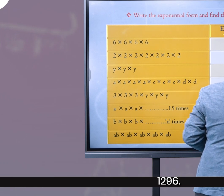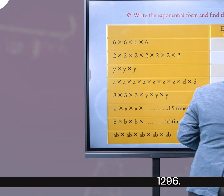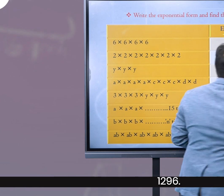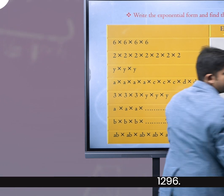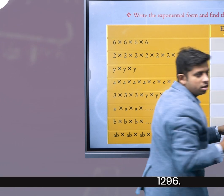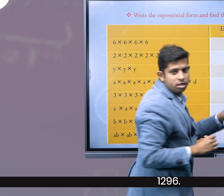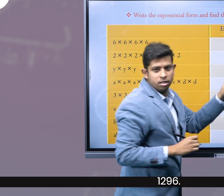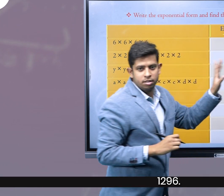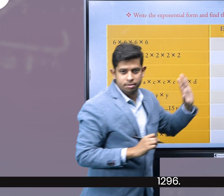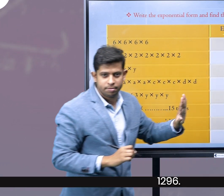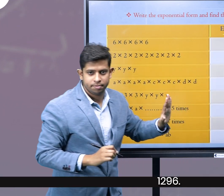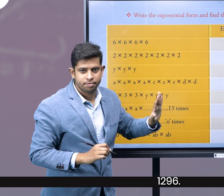1296.